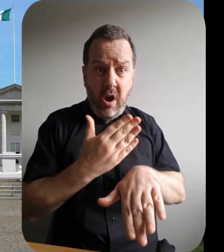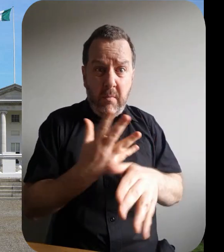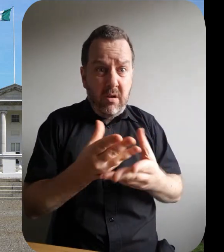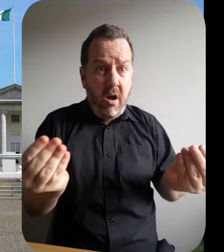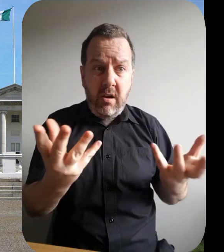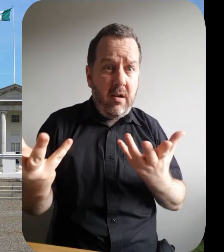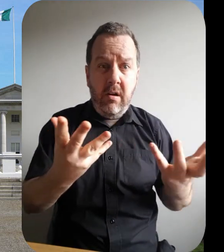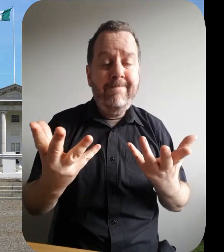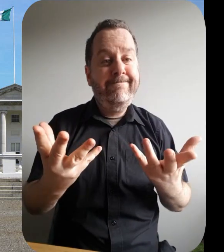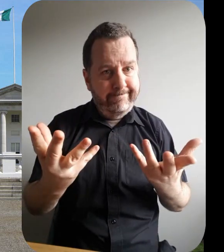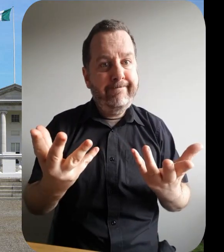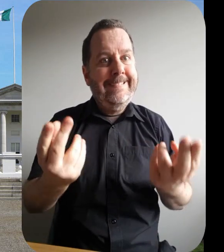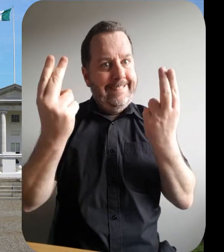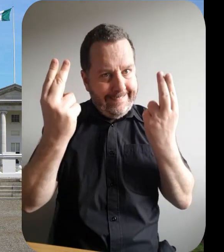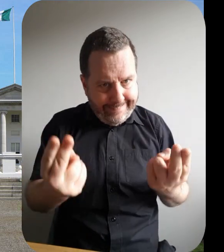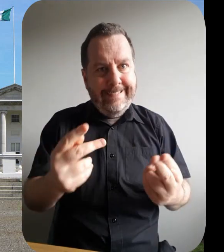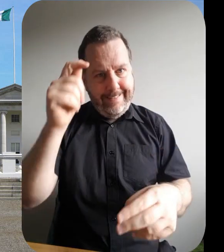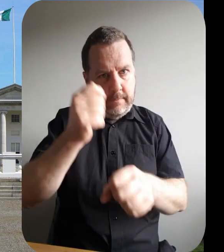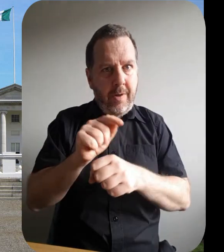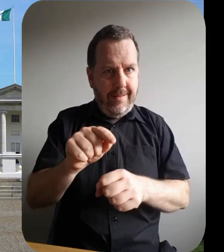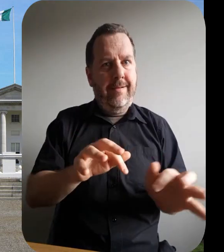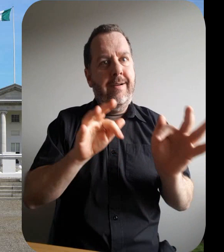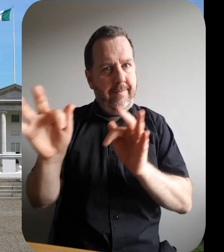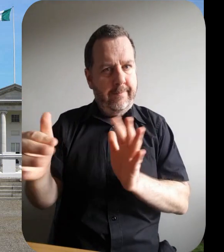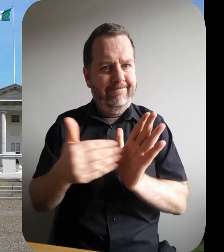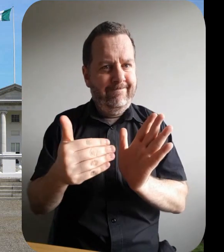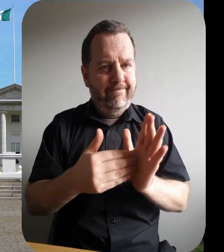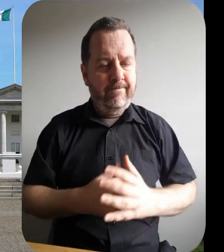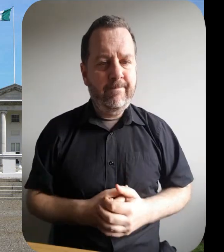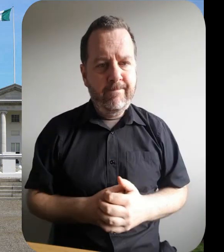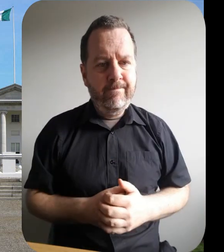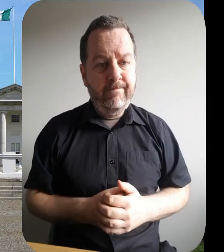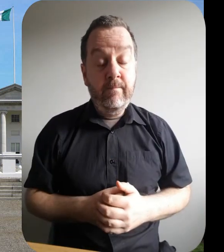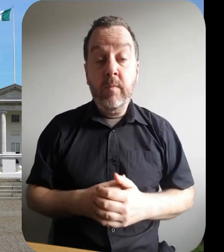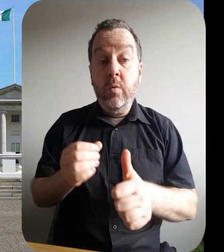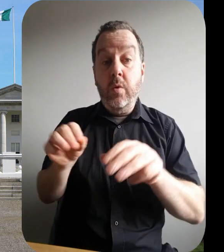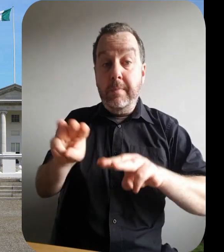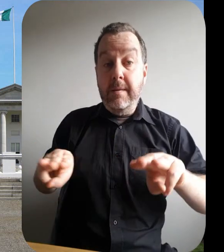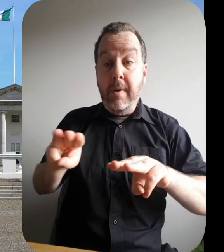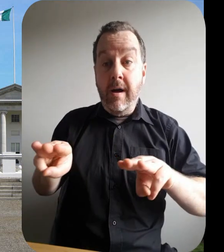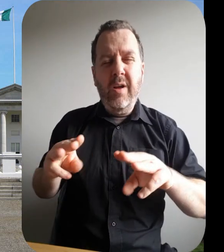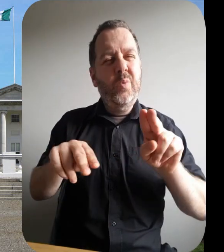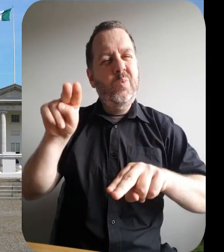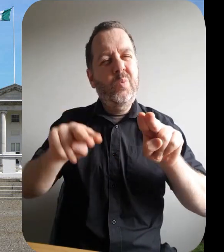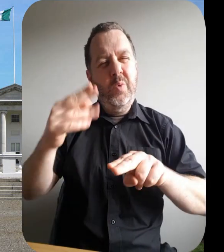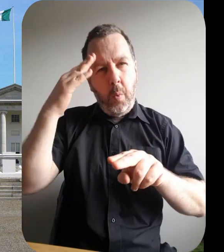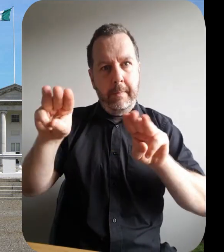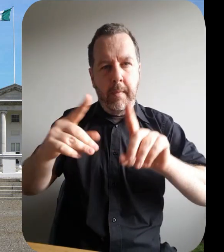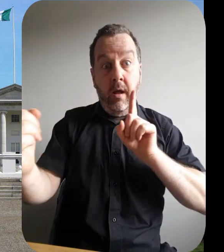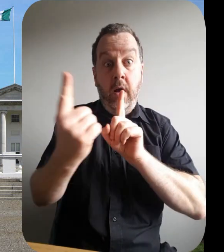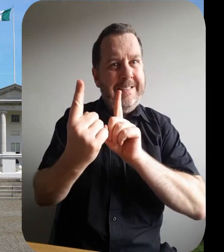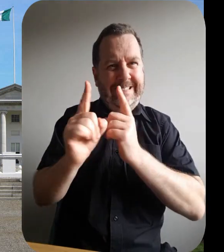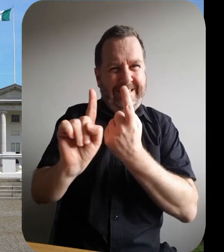even livelihoods. These are all issues that must be addressed. For others,